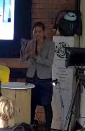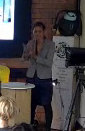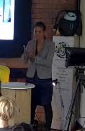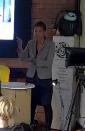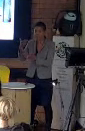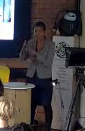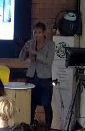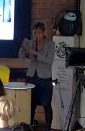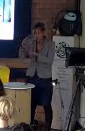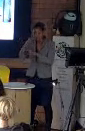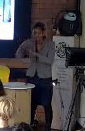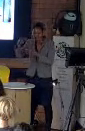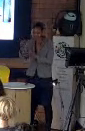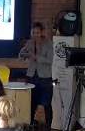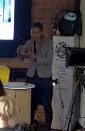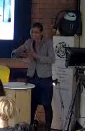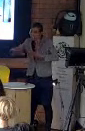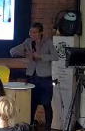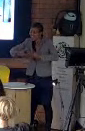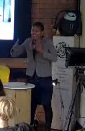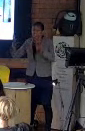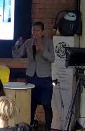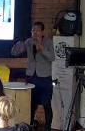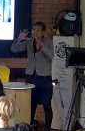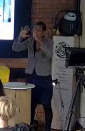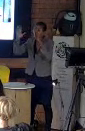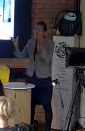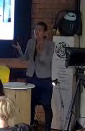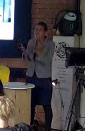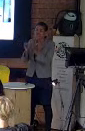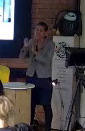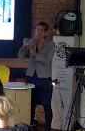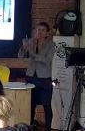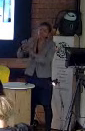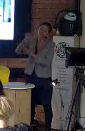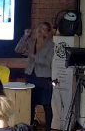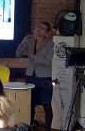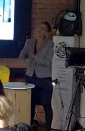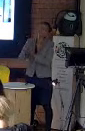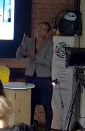what would you choose? Oh my God.